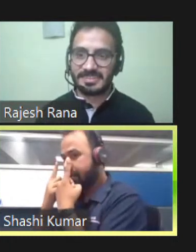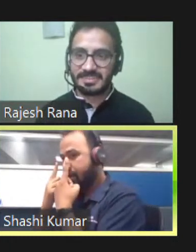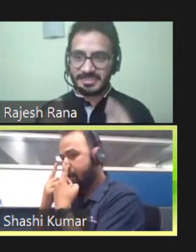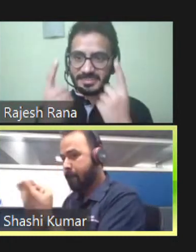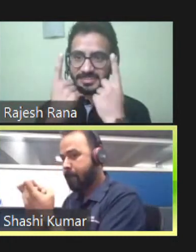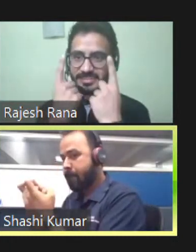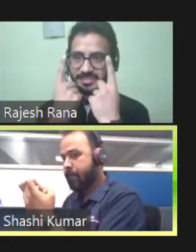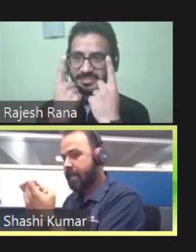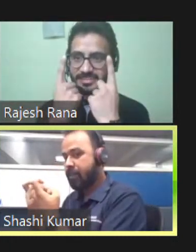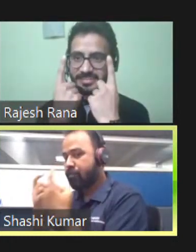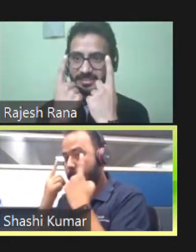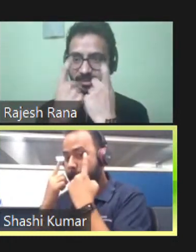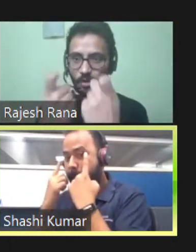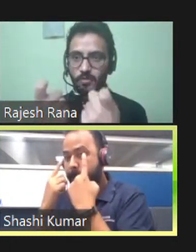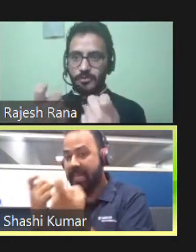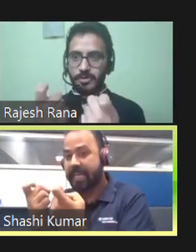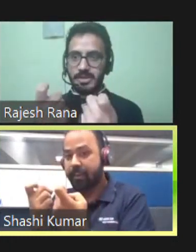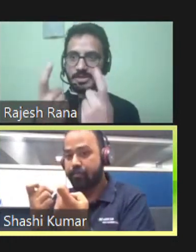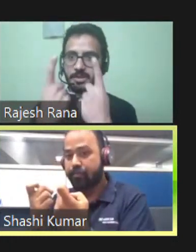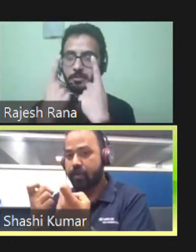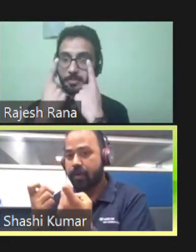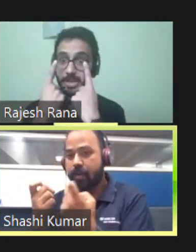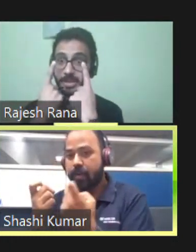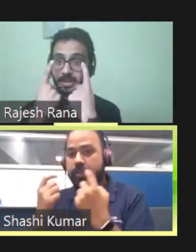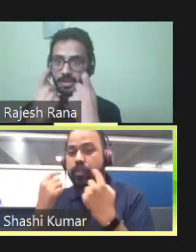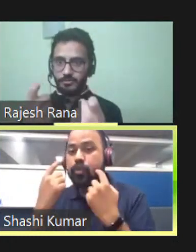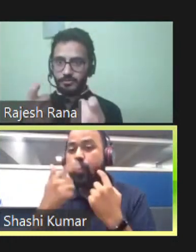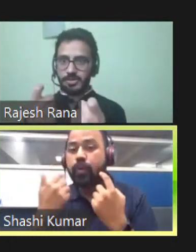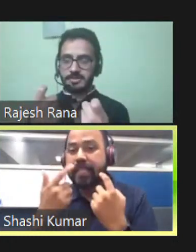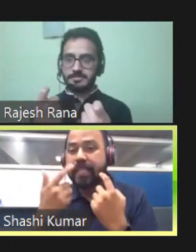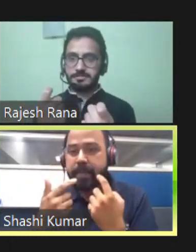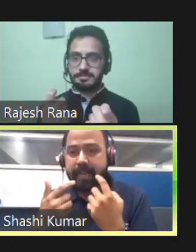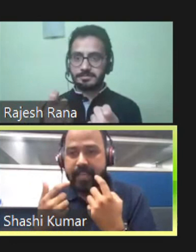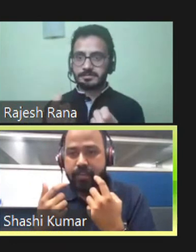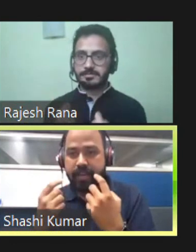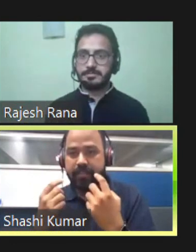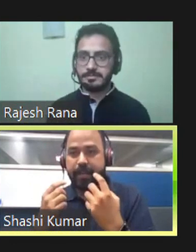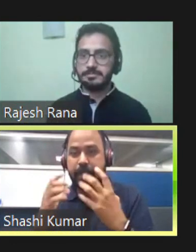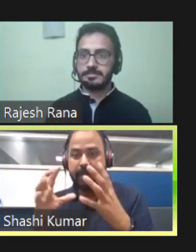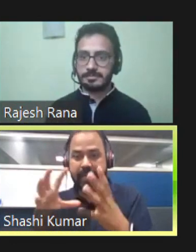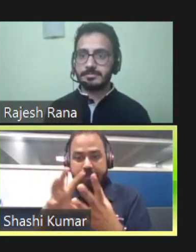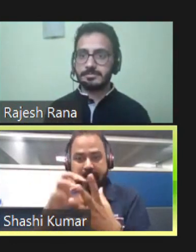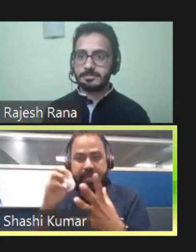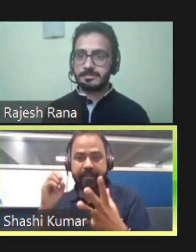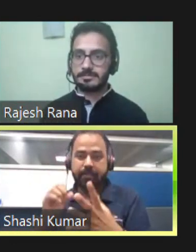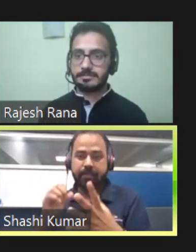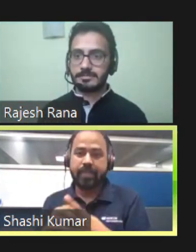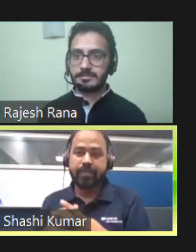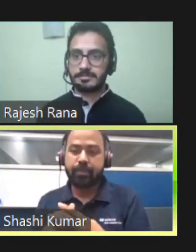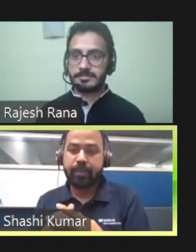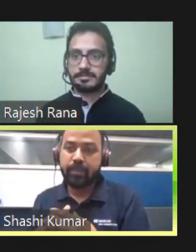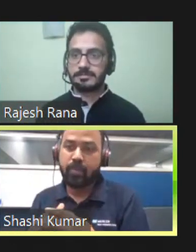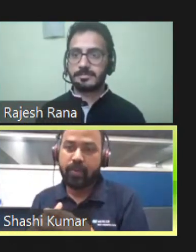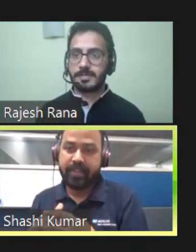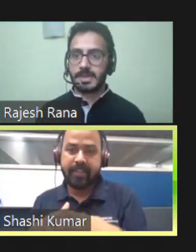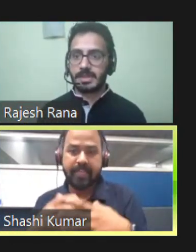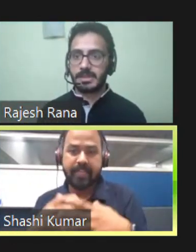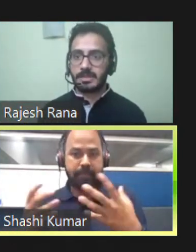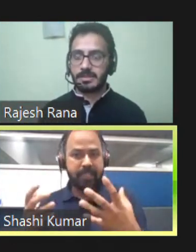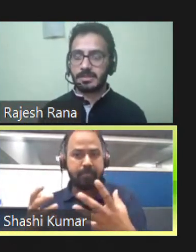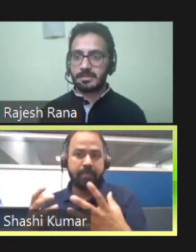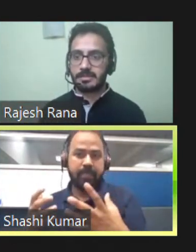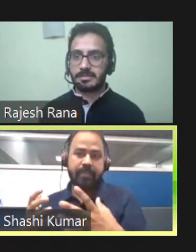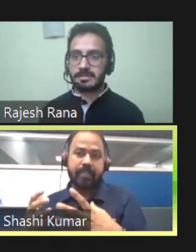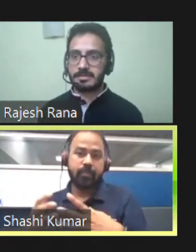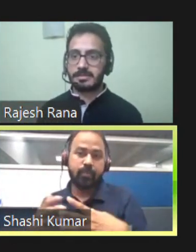right? Careful. Be careful. So you can speak as well. People can pick it up, right? So people who are hearing